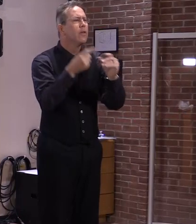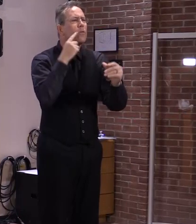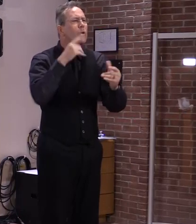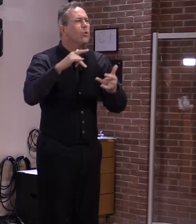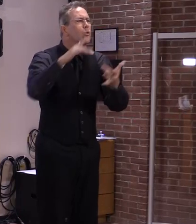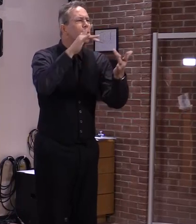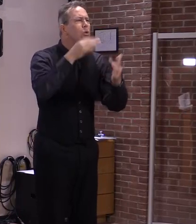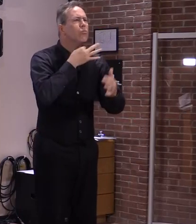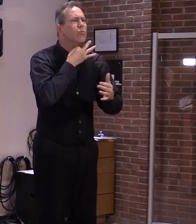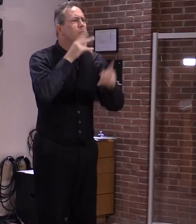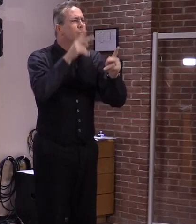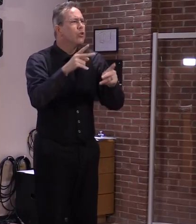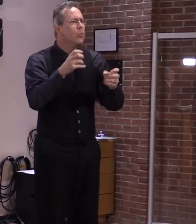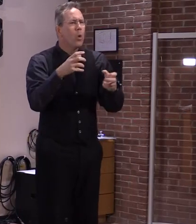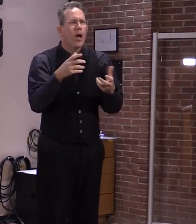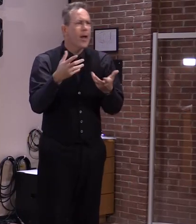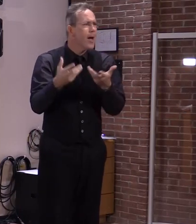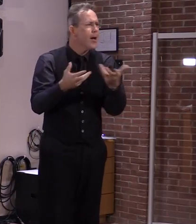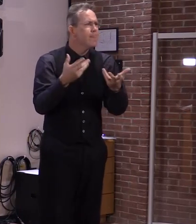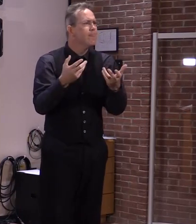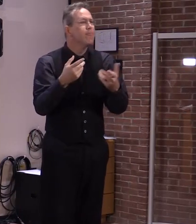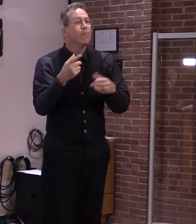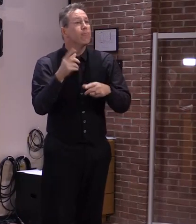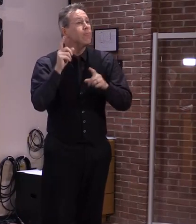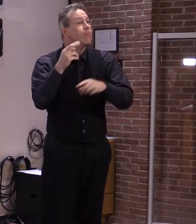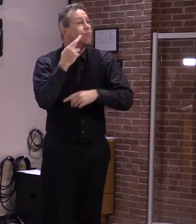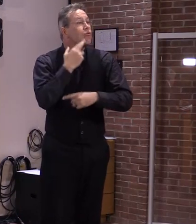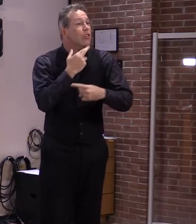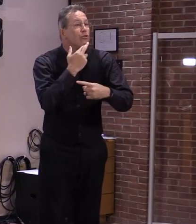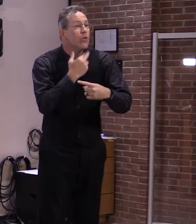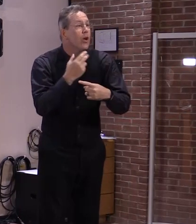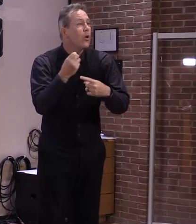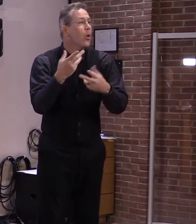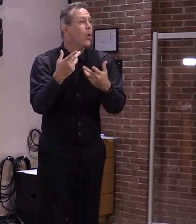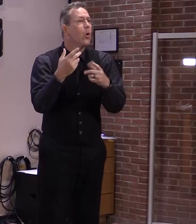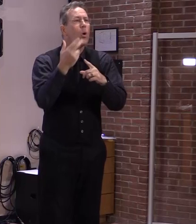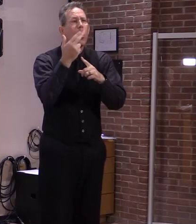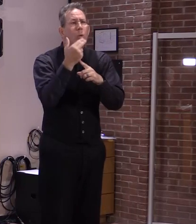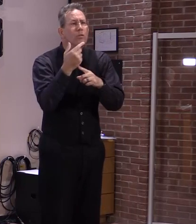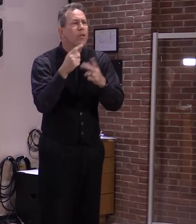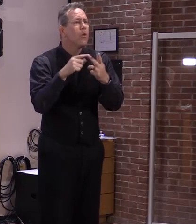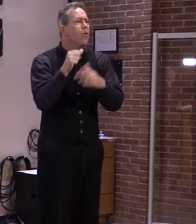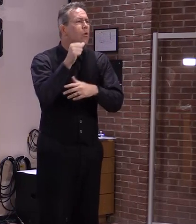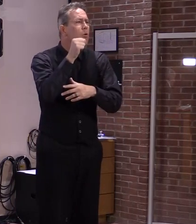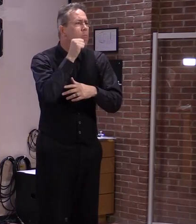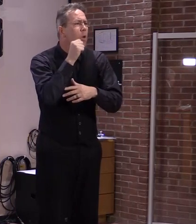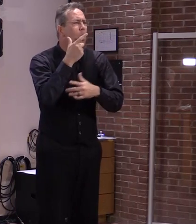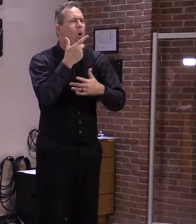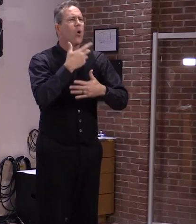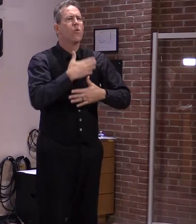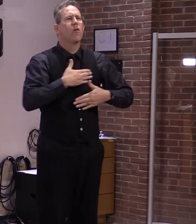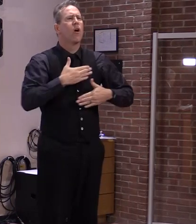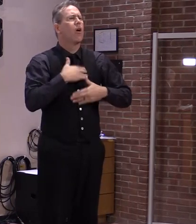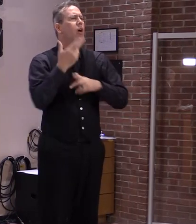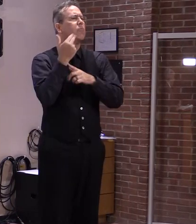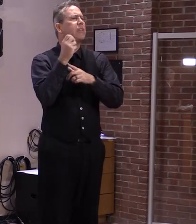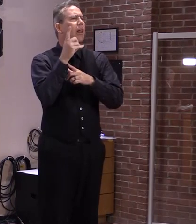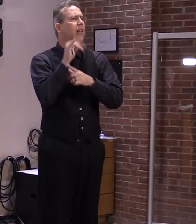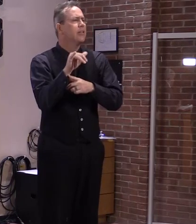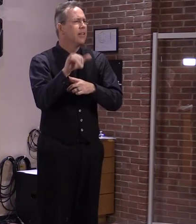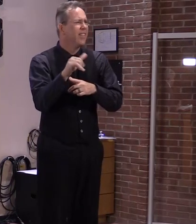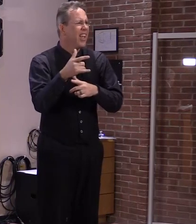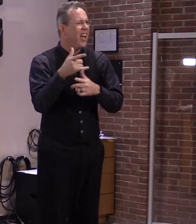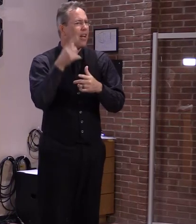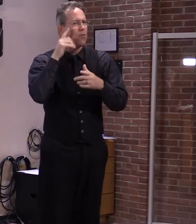workers over the next week. The initial wave of clinics will take place at 7 locations, with each site